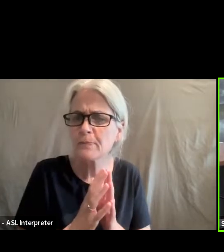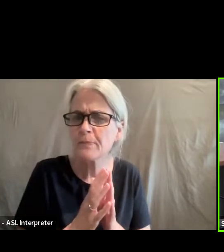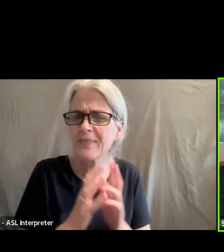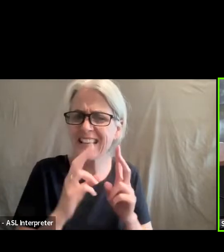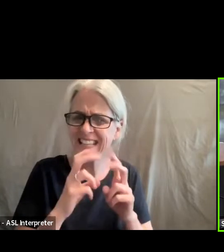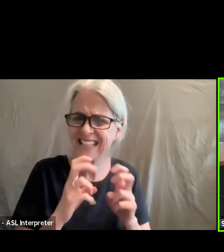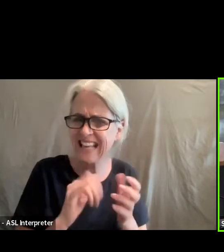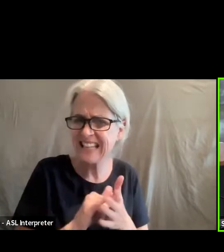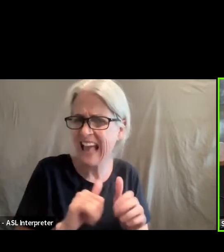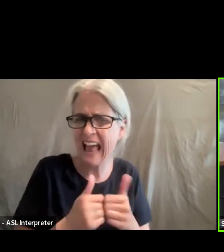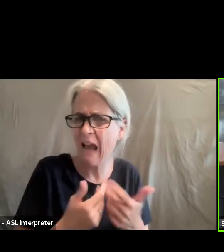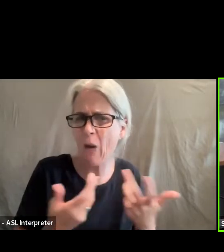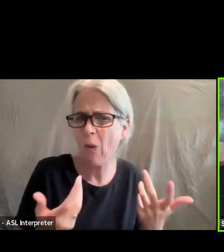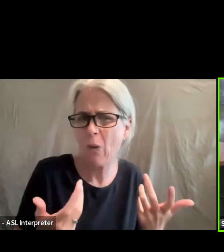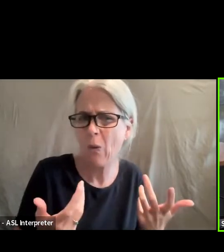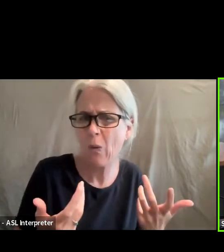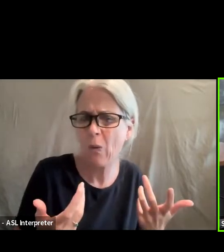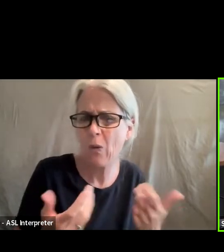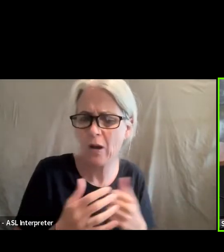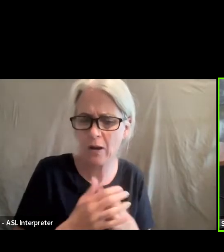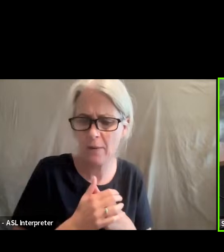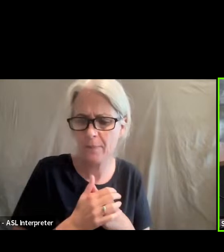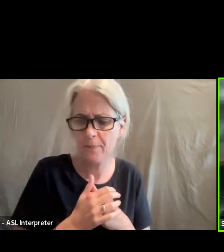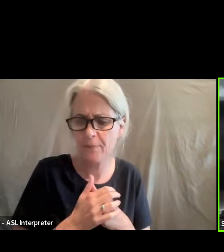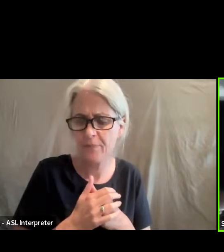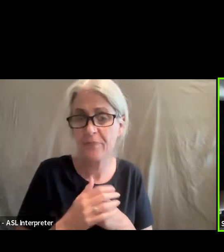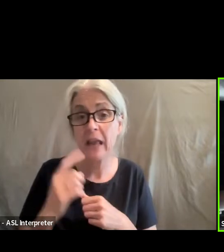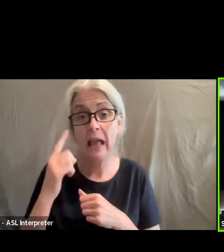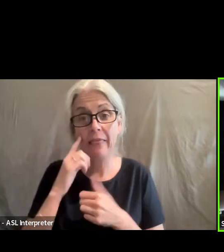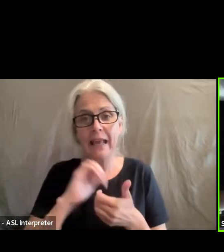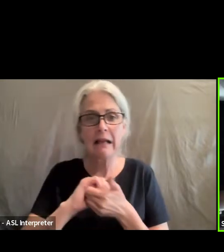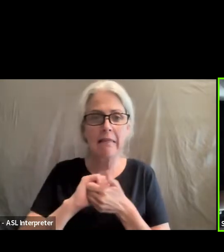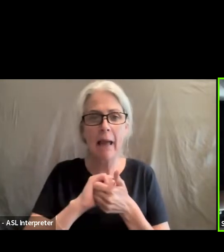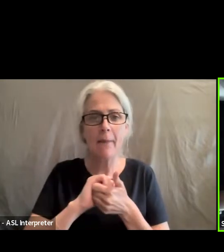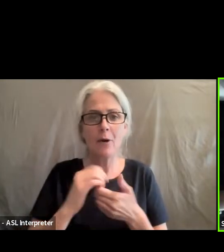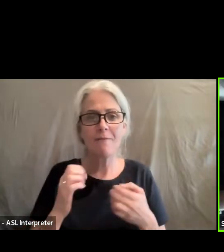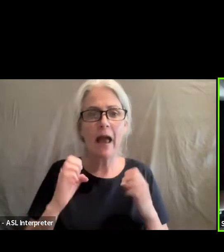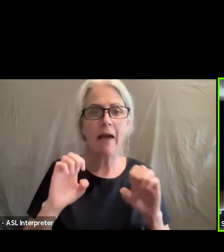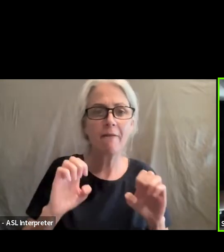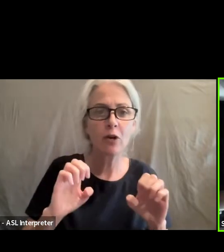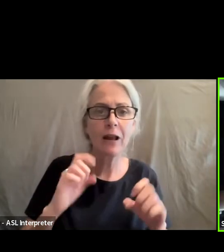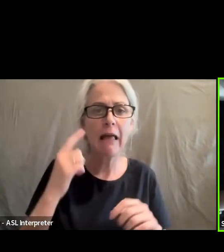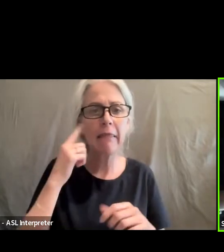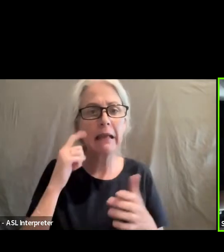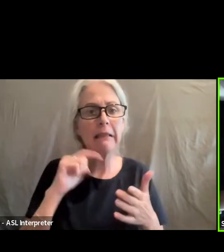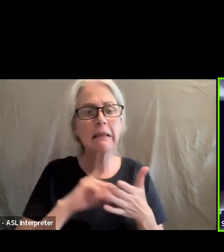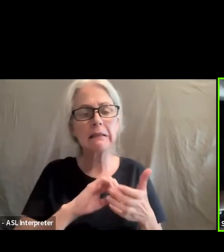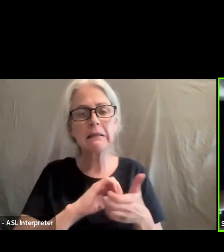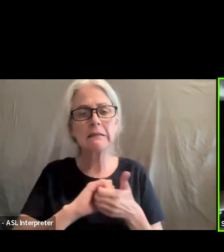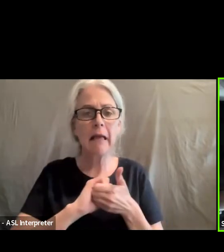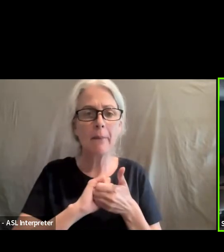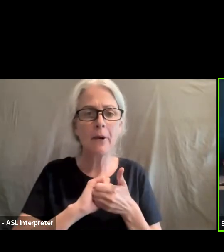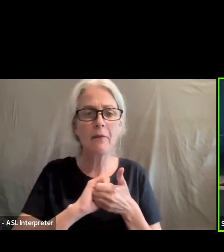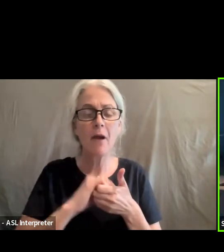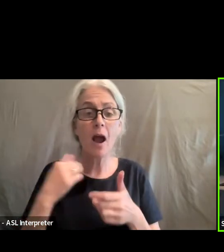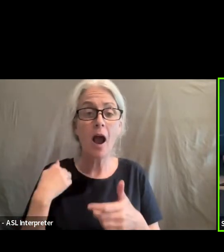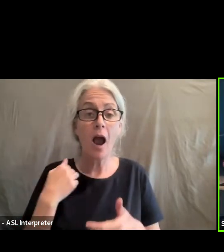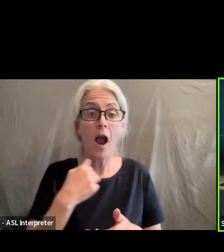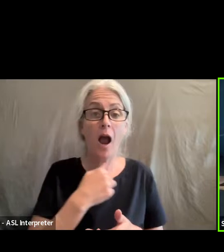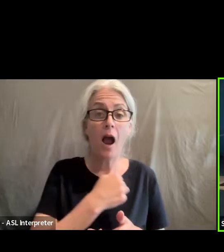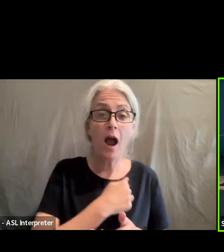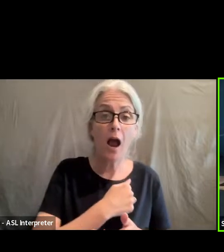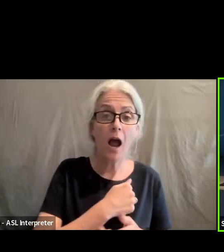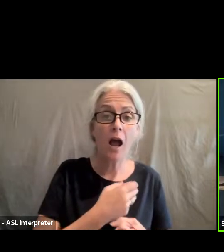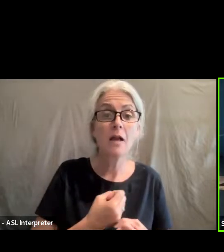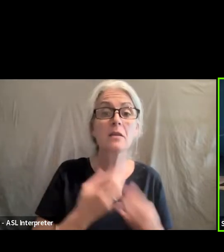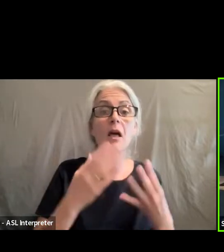assess that? I mean, I think this is a collaborative effort, right? Like, I think this is collaborative, meaning like us and lots